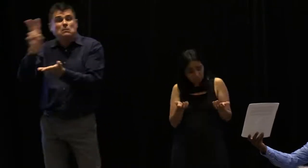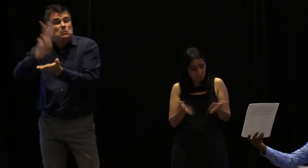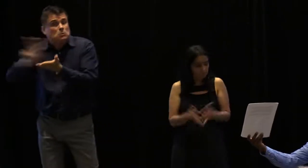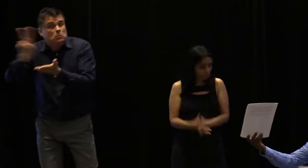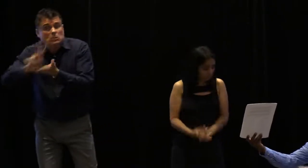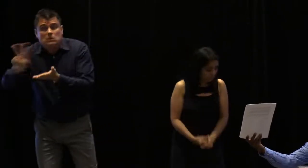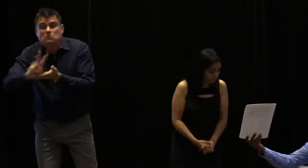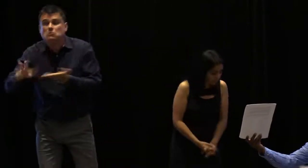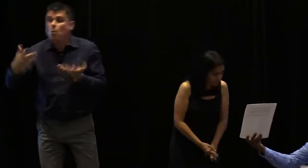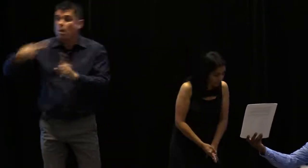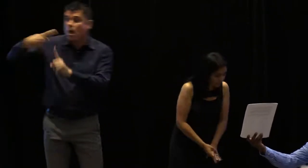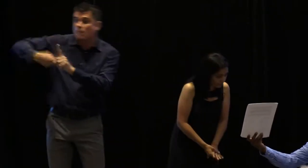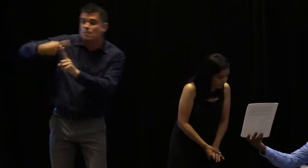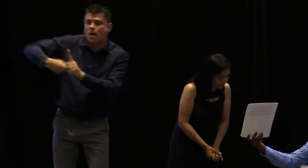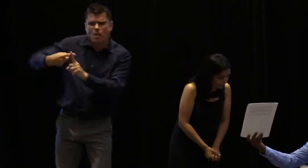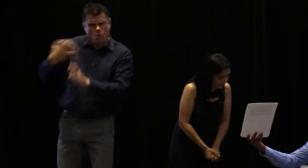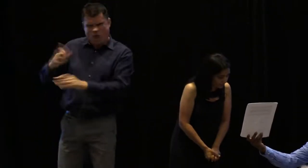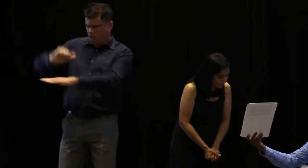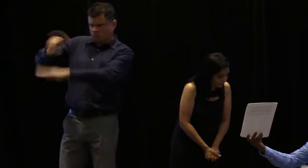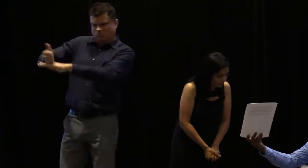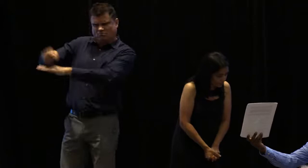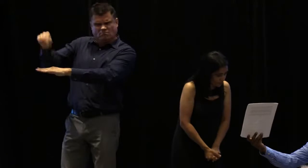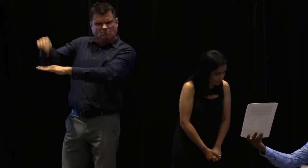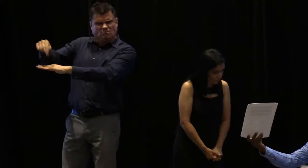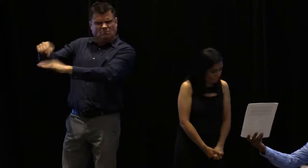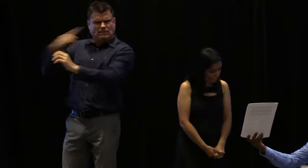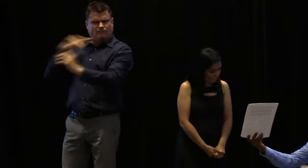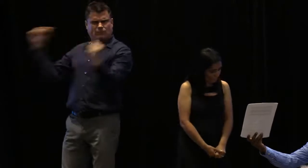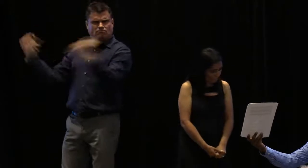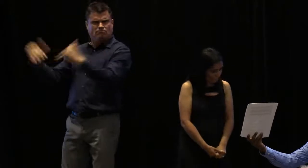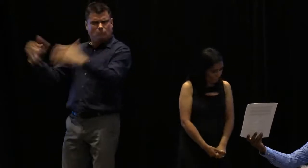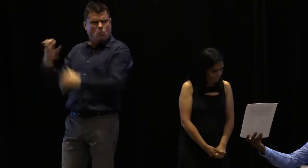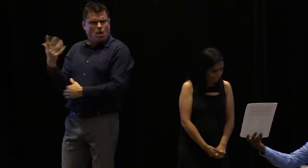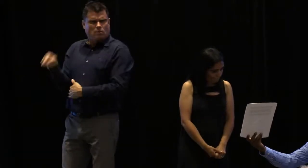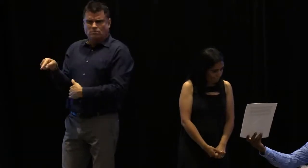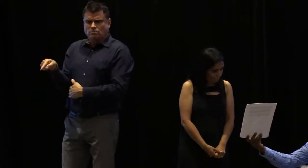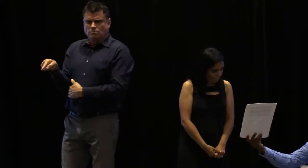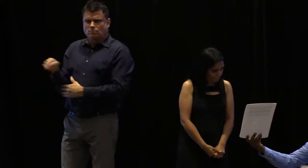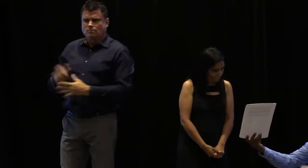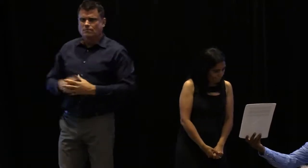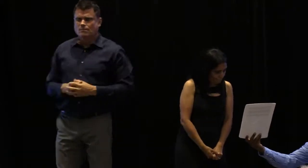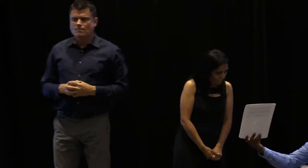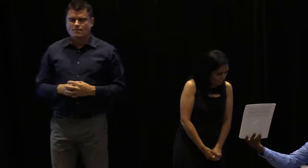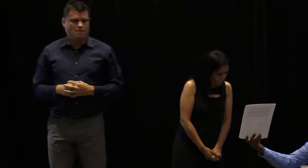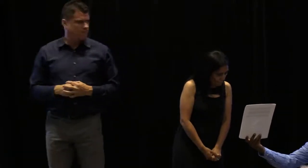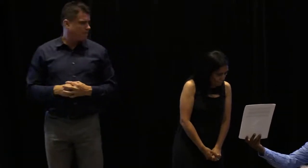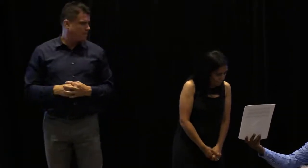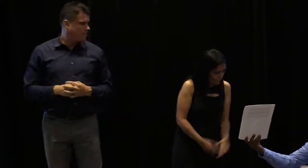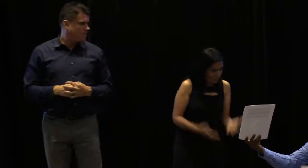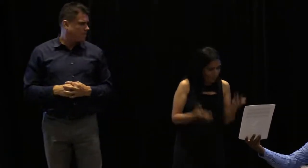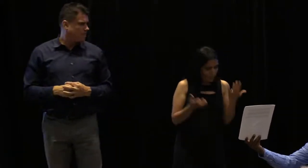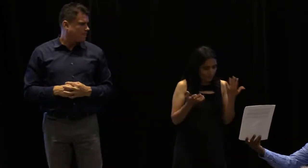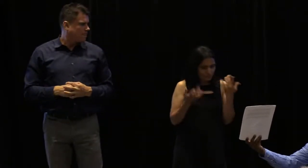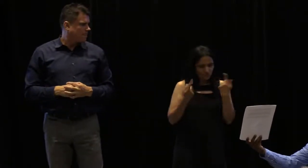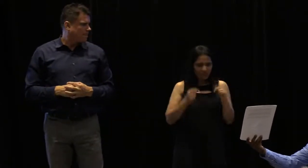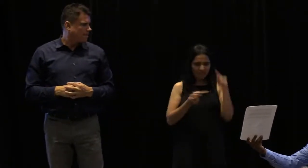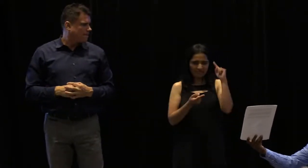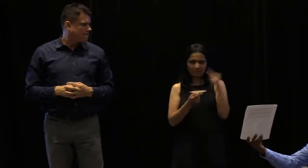every couple of weeks, maybe every month, but just somewhere that we can call our own.